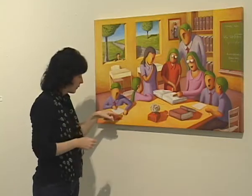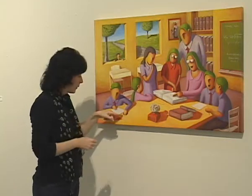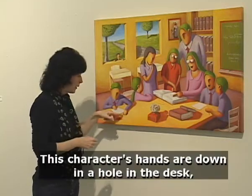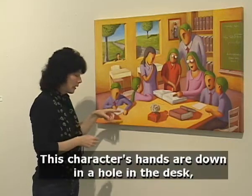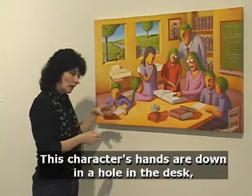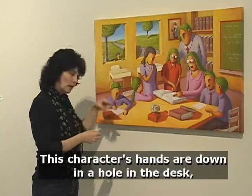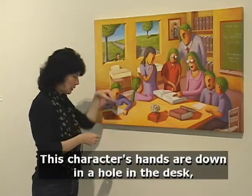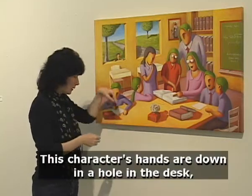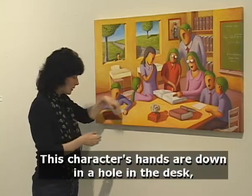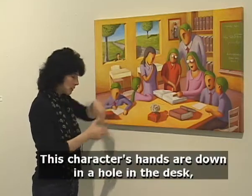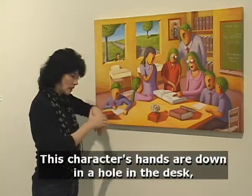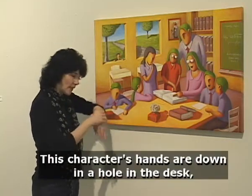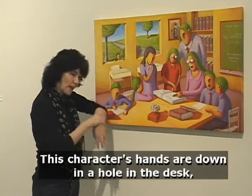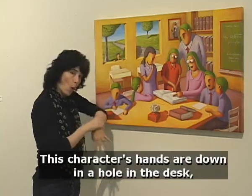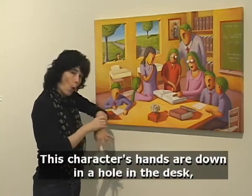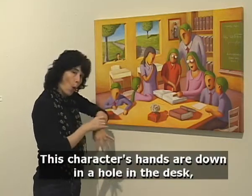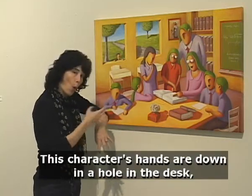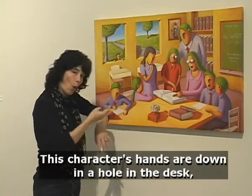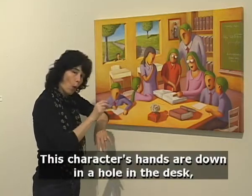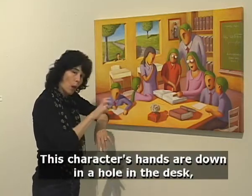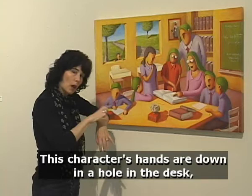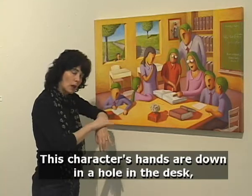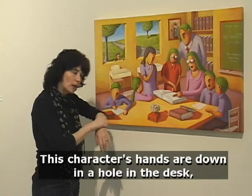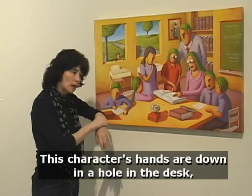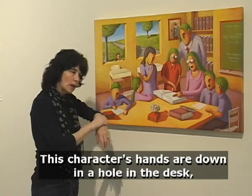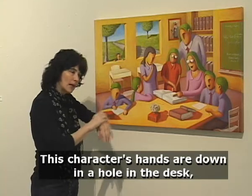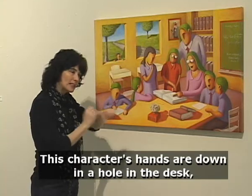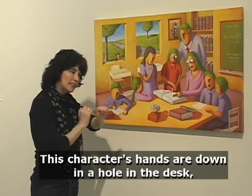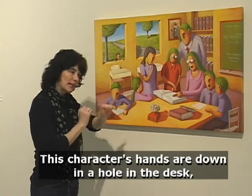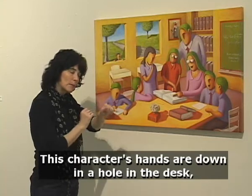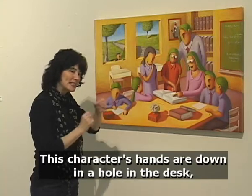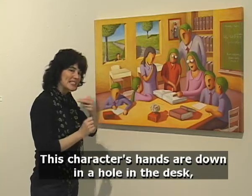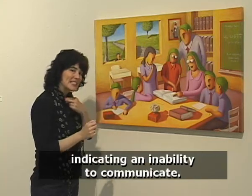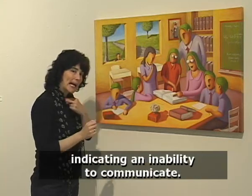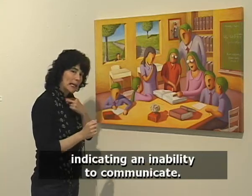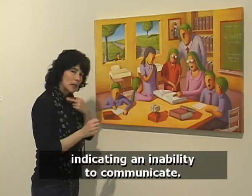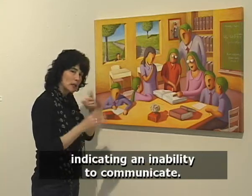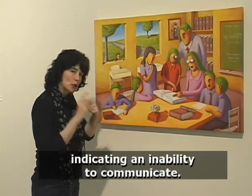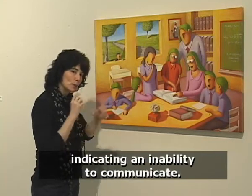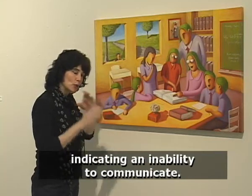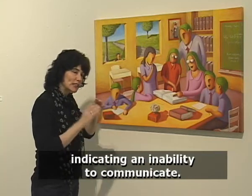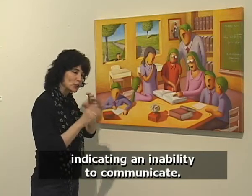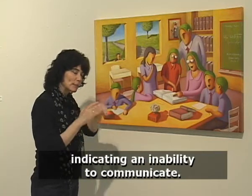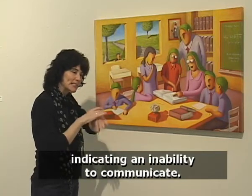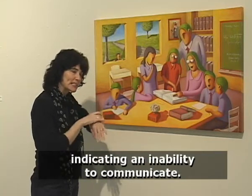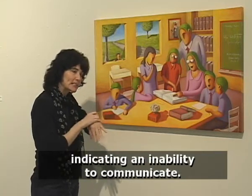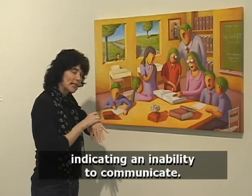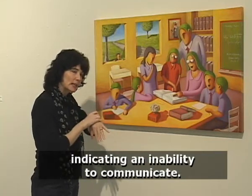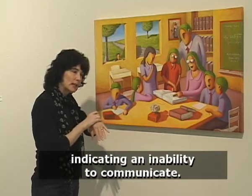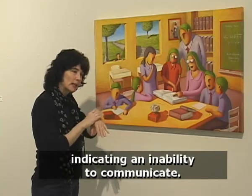This character's hands are down in a hole in the desk, indicating an inability to communicate.